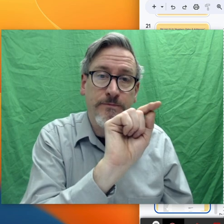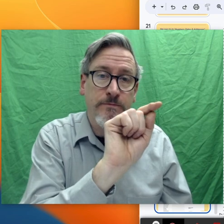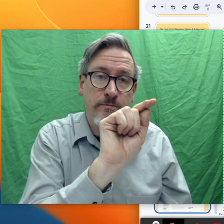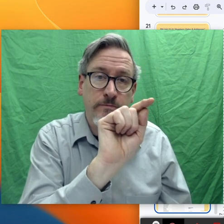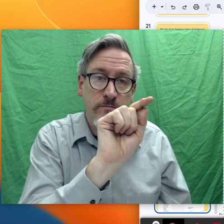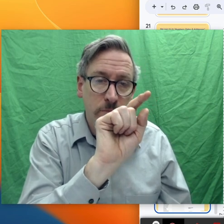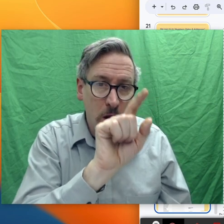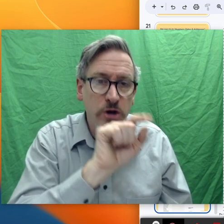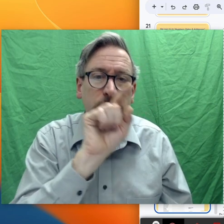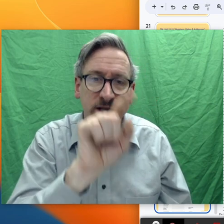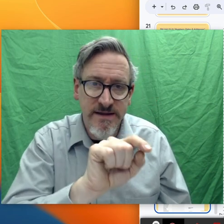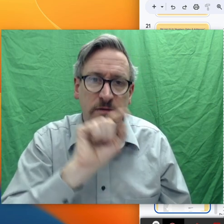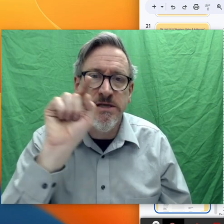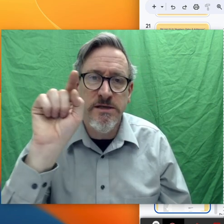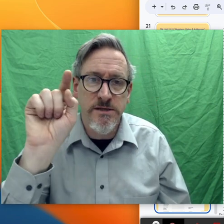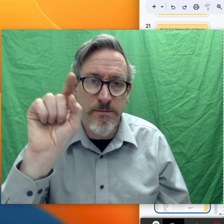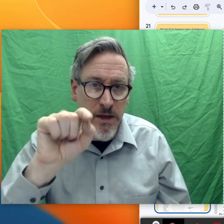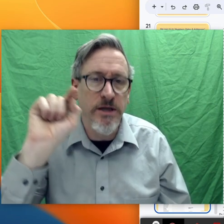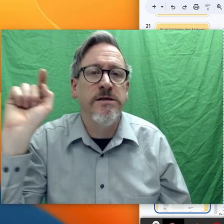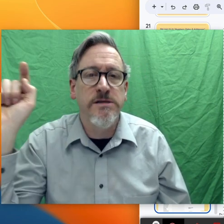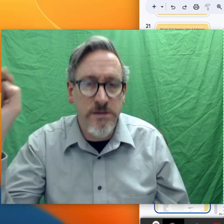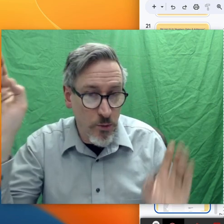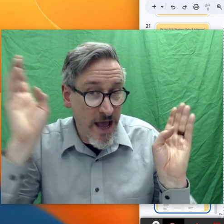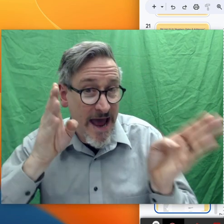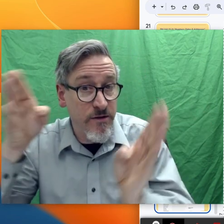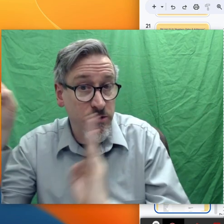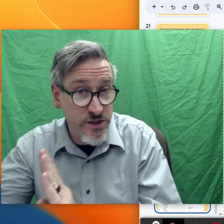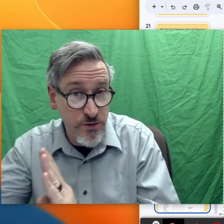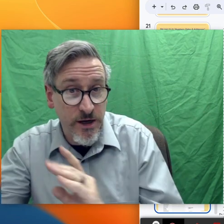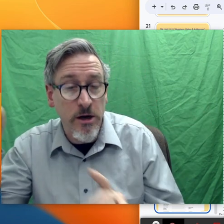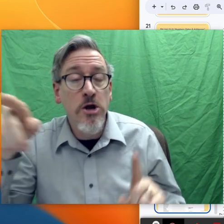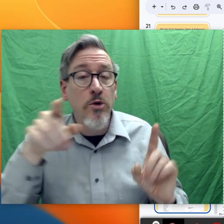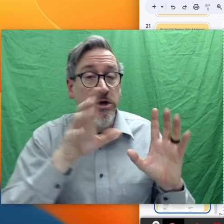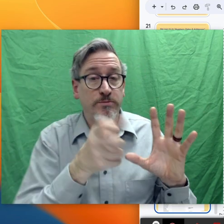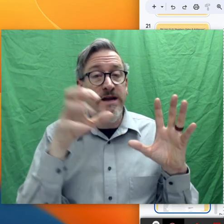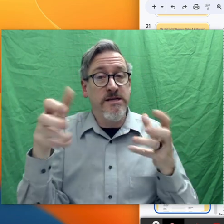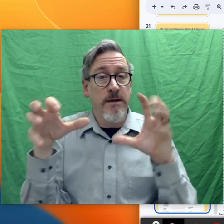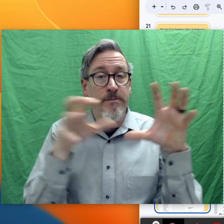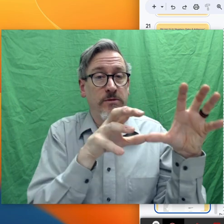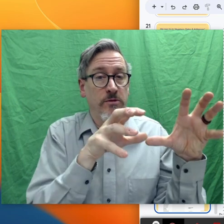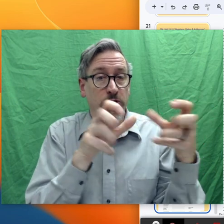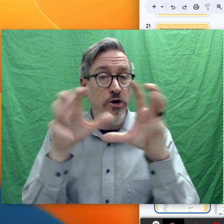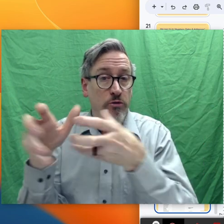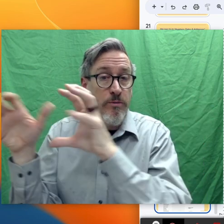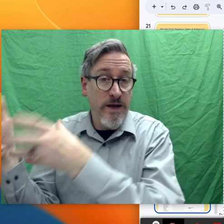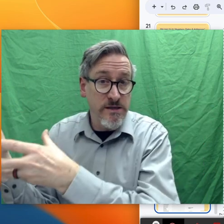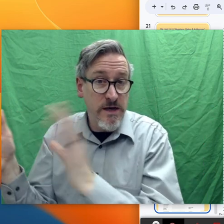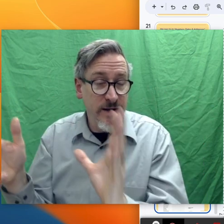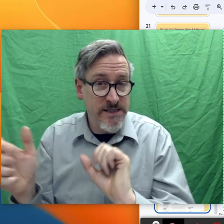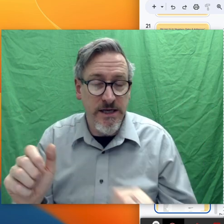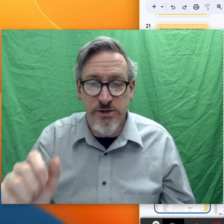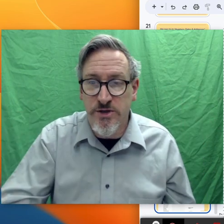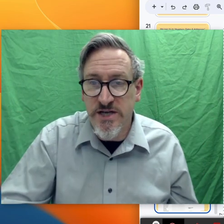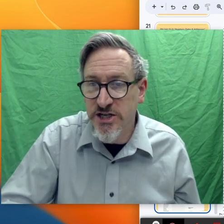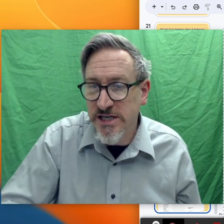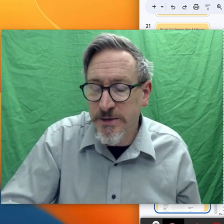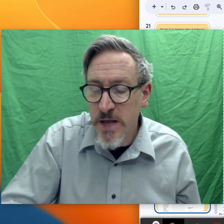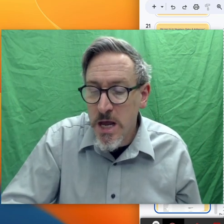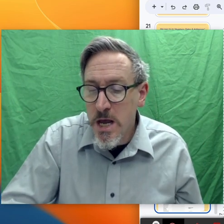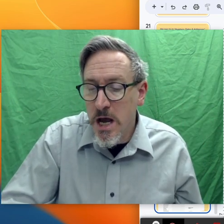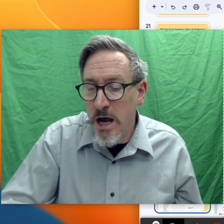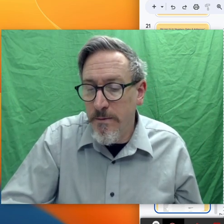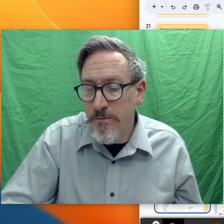add hundreds and thousands, millions. We'll add those 2 there, which breaks up the groupings and makes it easier to